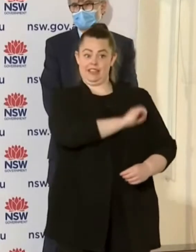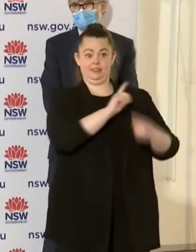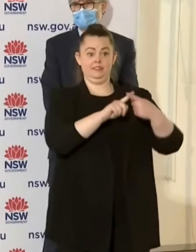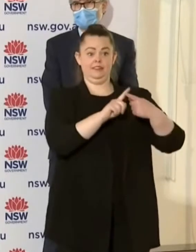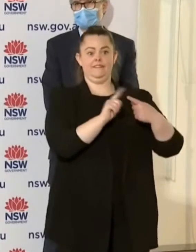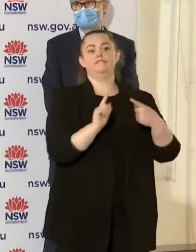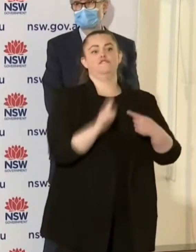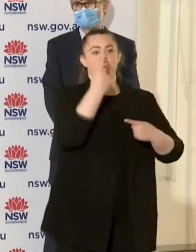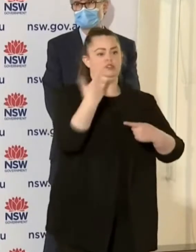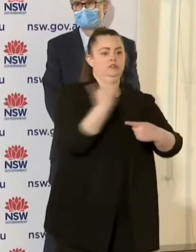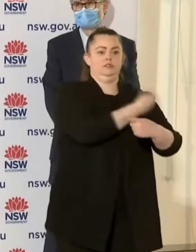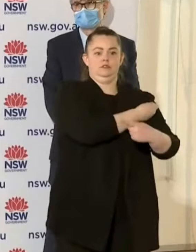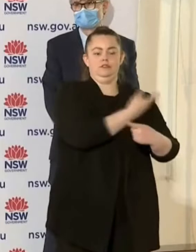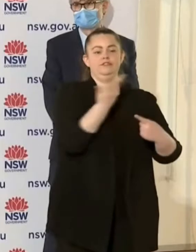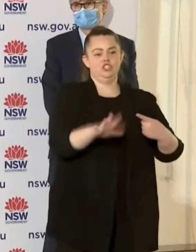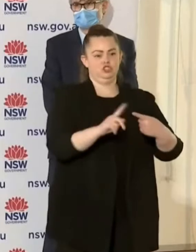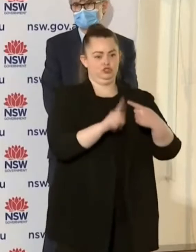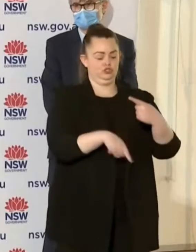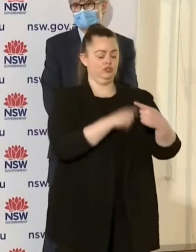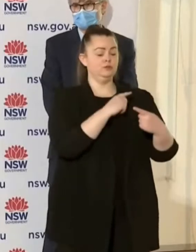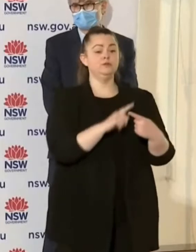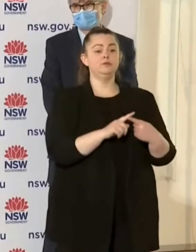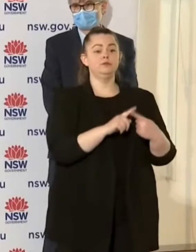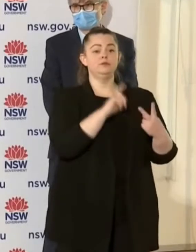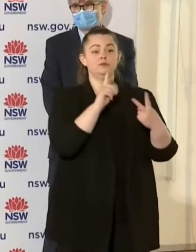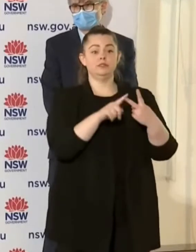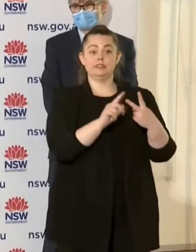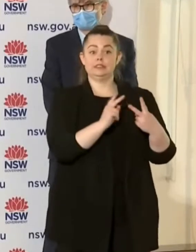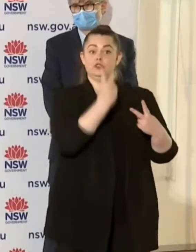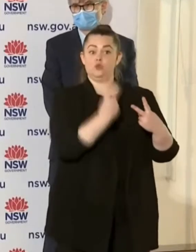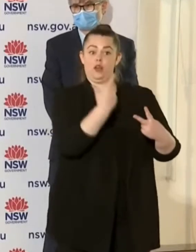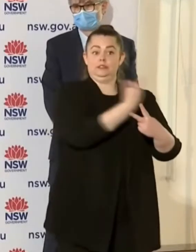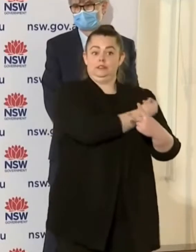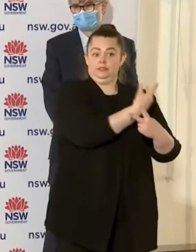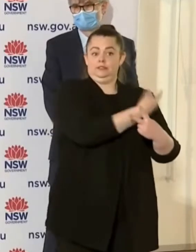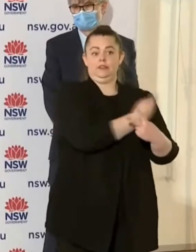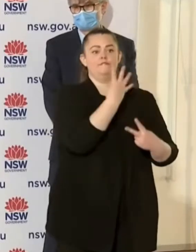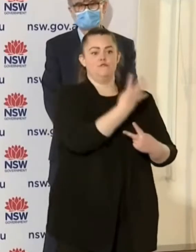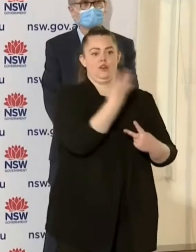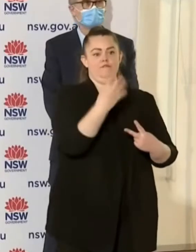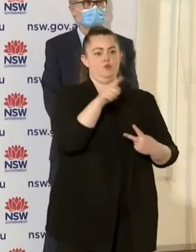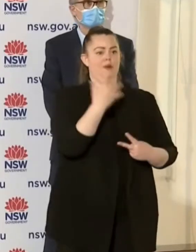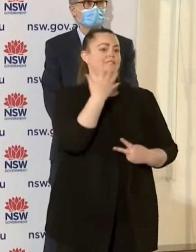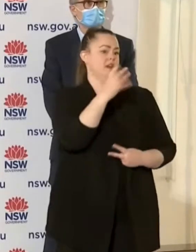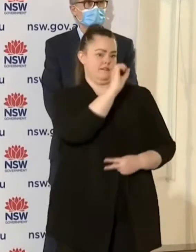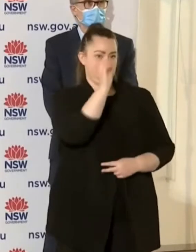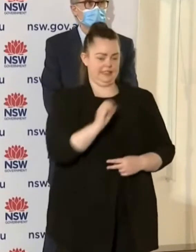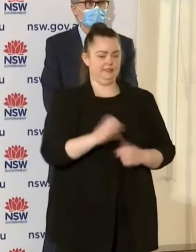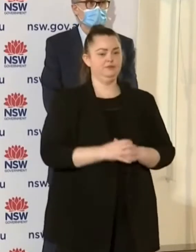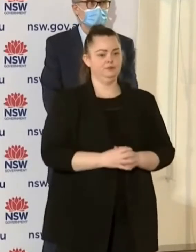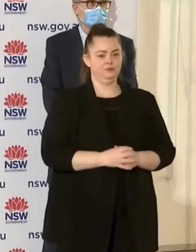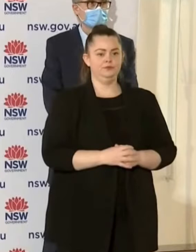population who've had their first dose of vaccine, and 44.5% who are fully